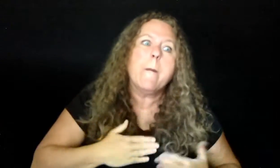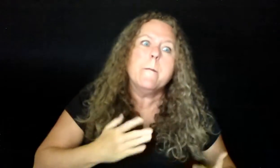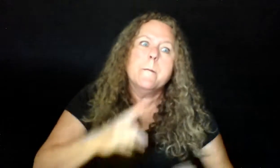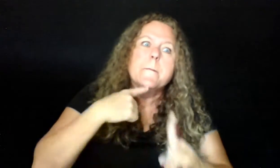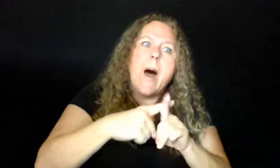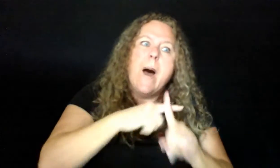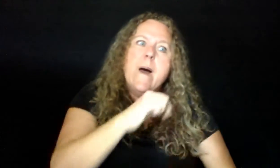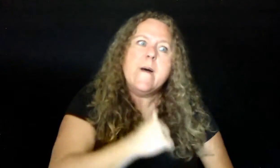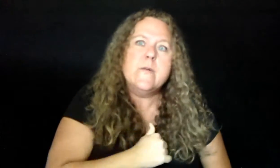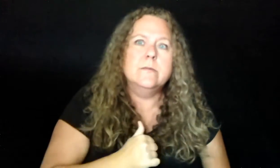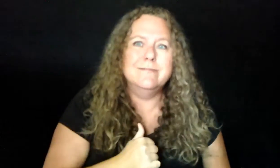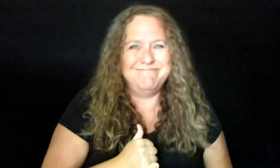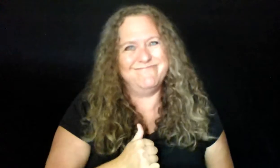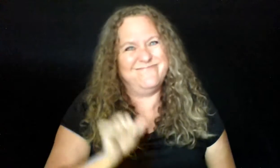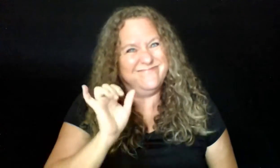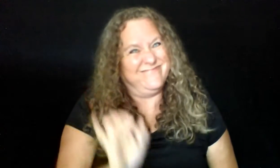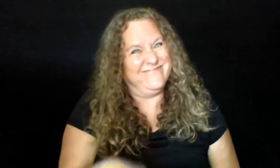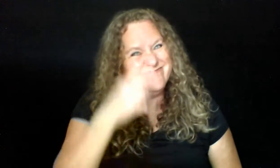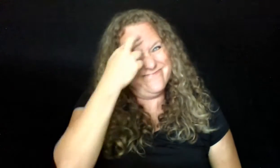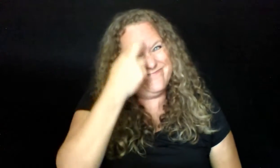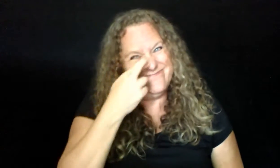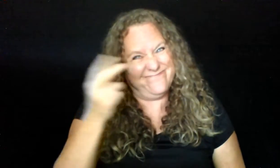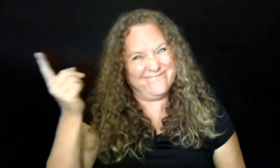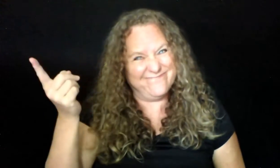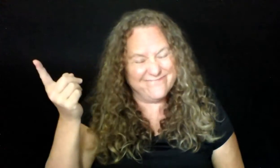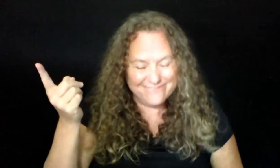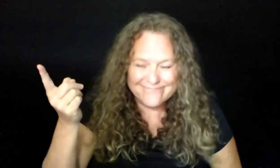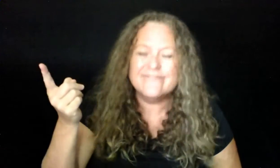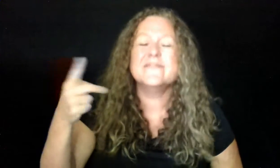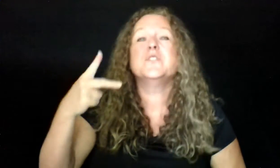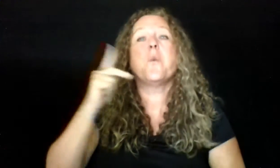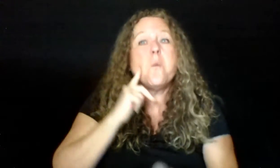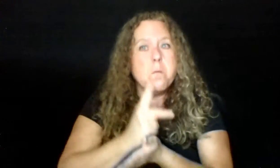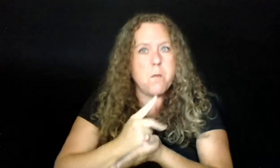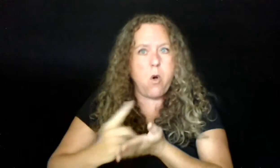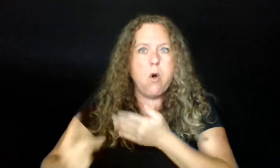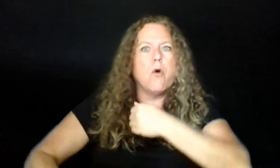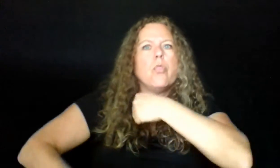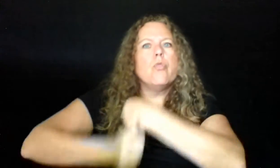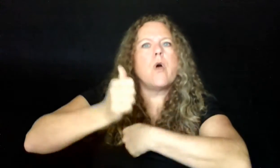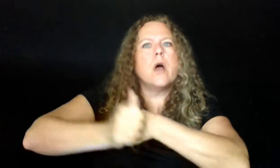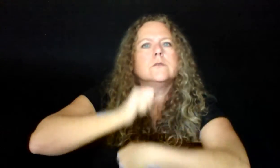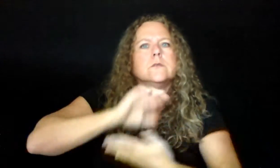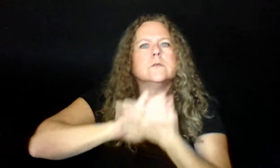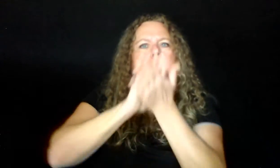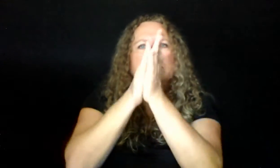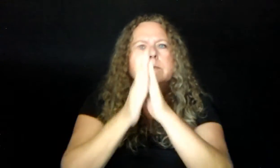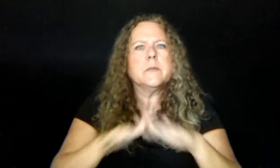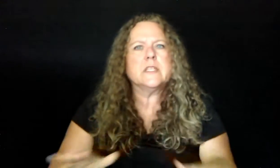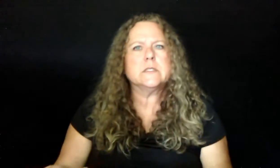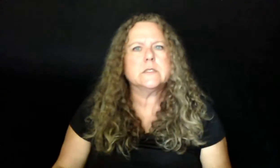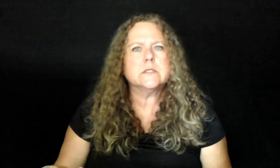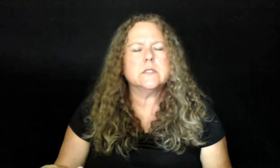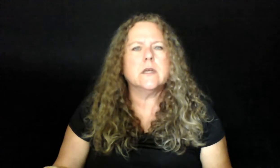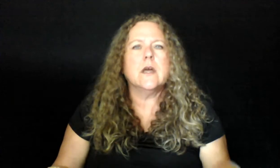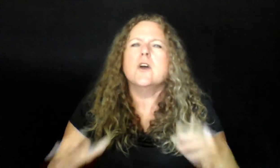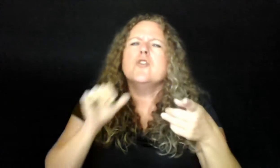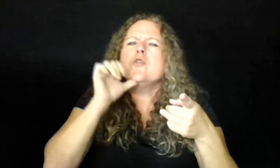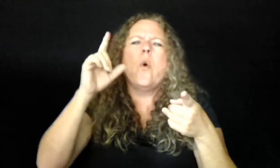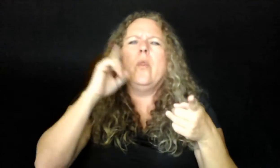so Paul had threatened the Roman peace. Paul had disturbed the peace. And when I say that, I don't want you to think of that as like the misdemeanor sense of today. That